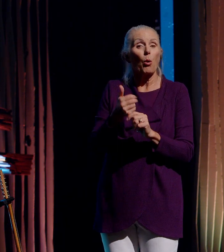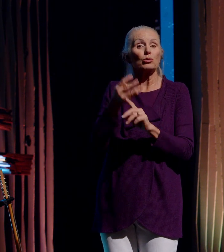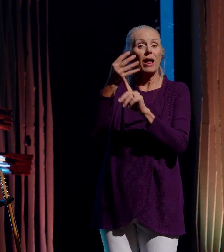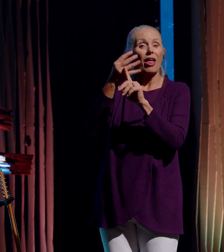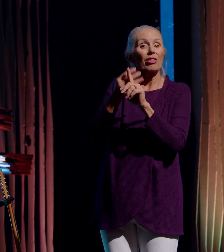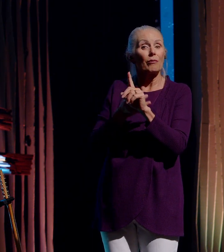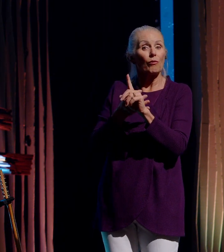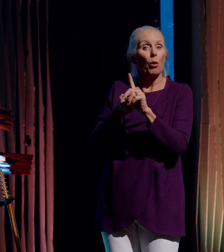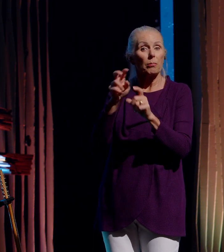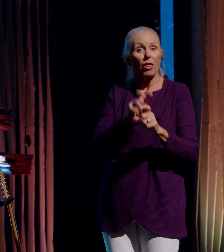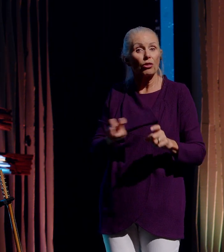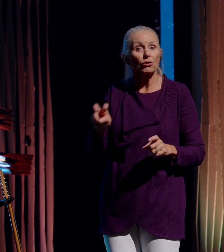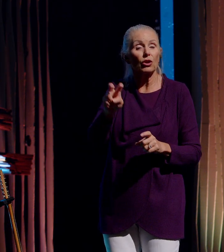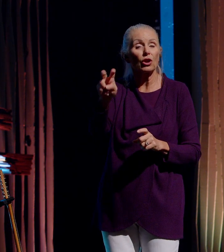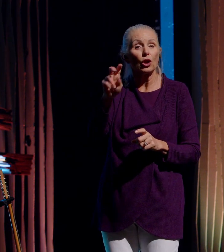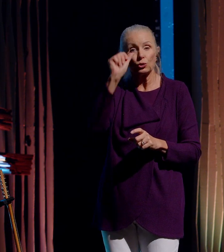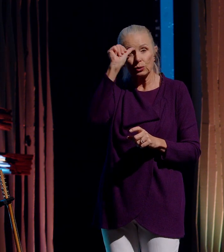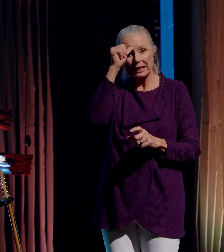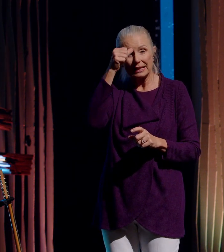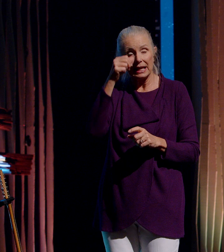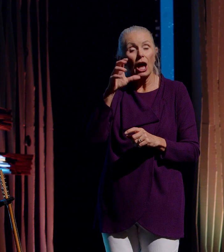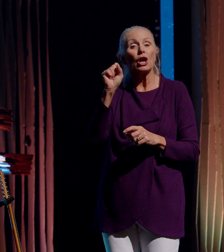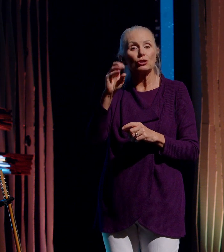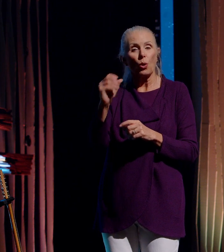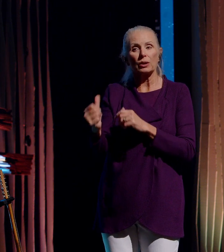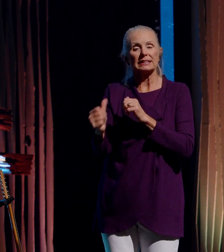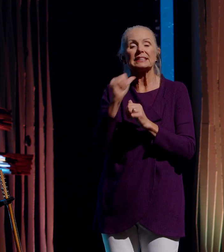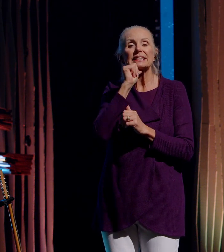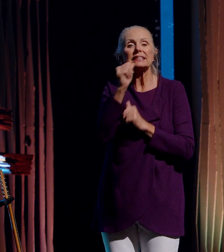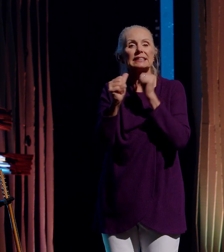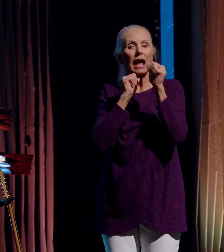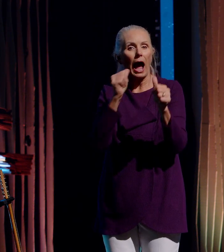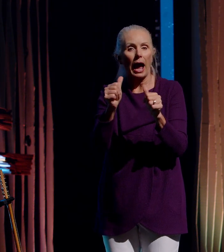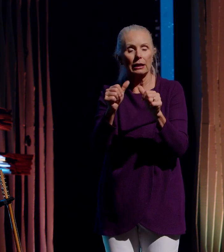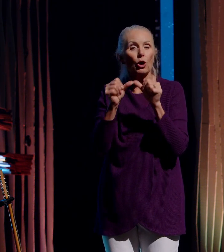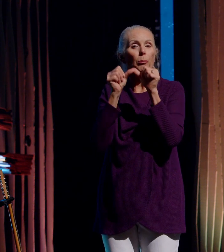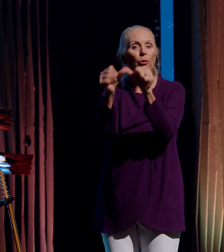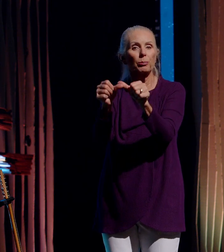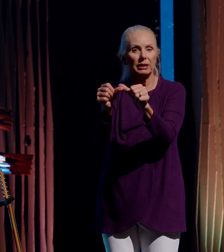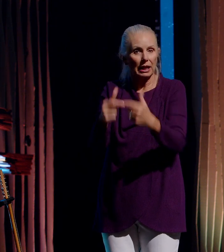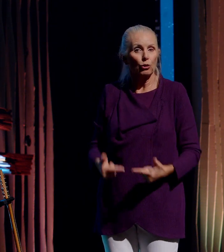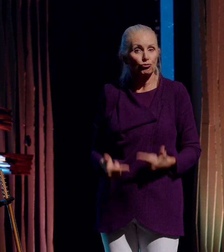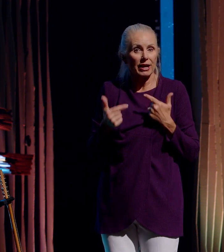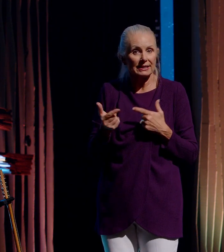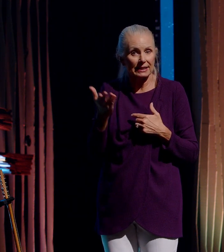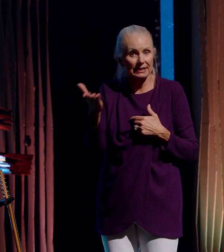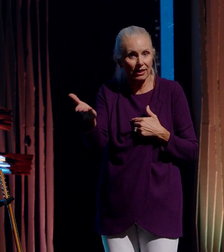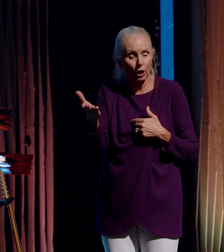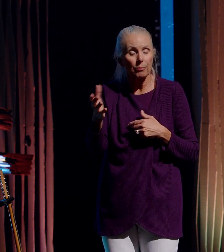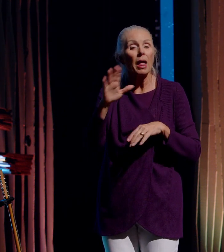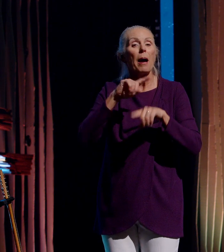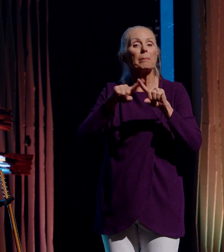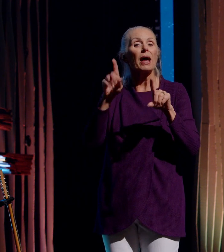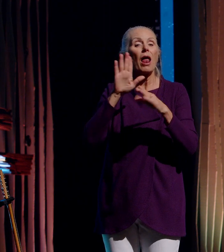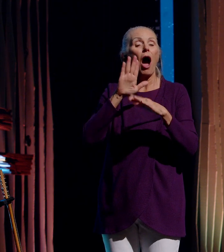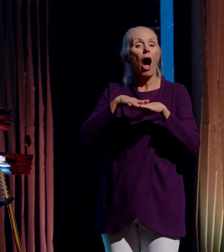to India, where she and Samuel would be denied permanent residence. On the way to the Isle of France, with only